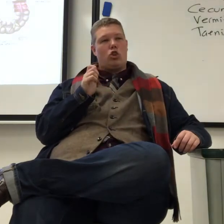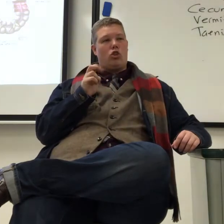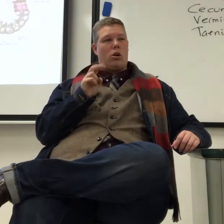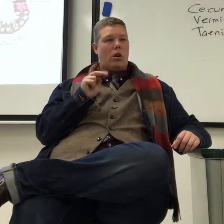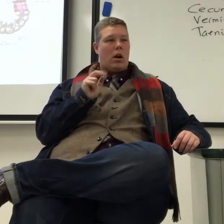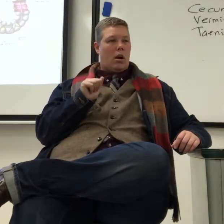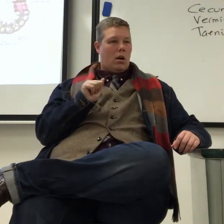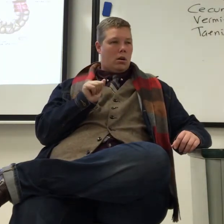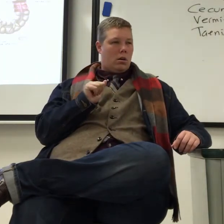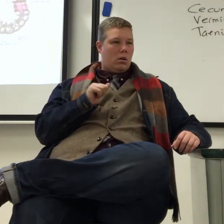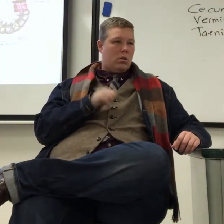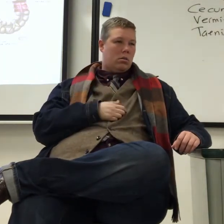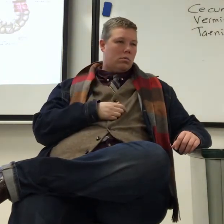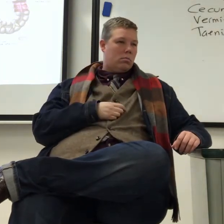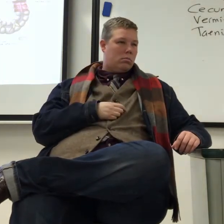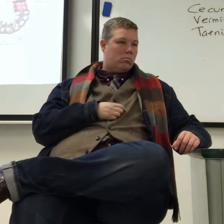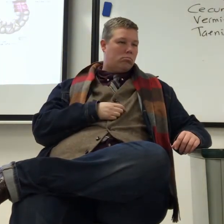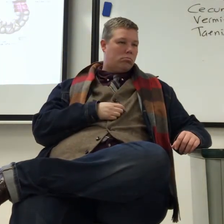structures.